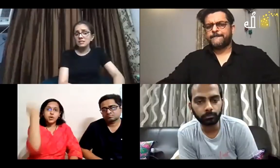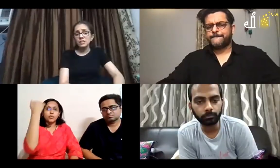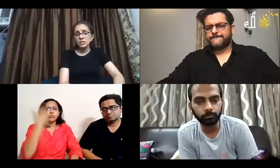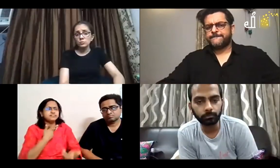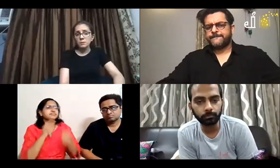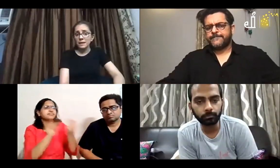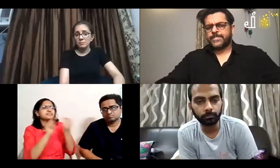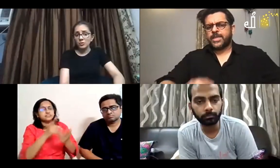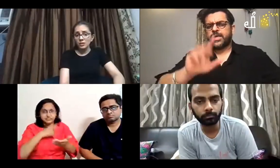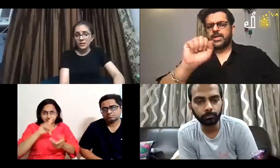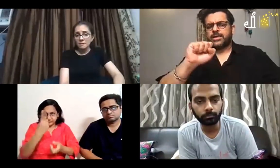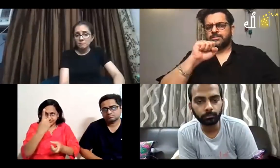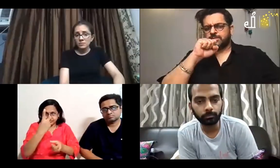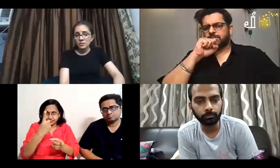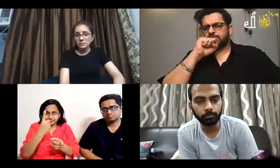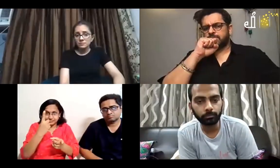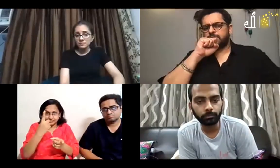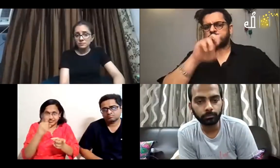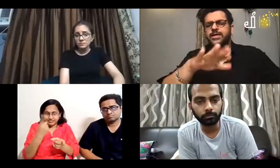things that we need to be prepared about.